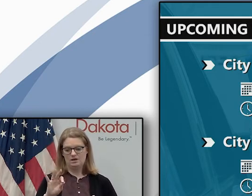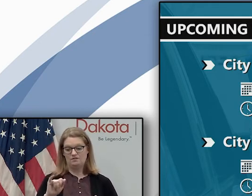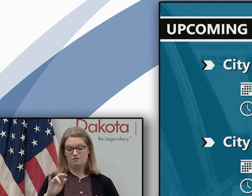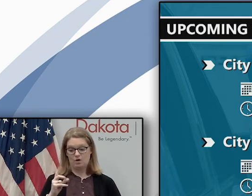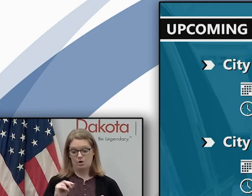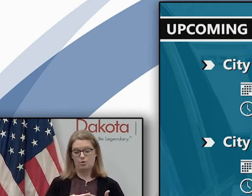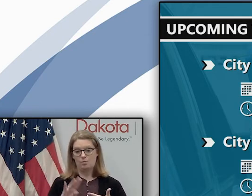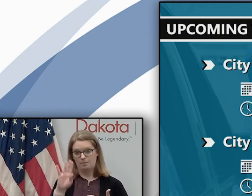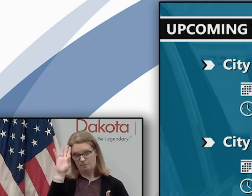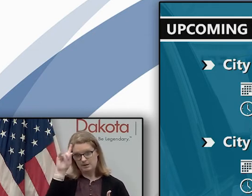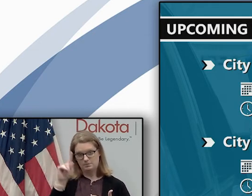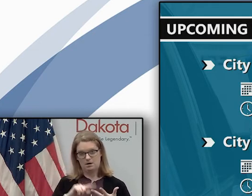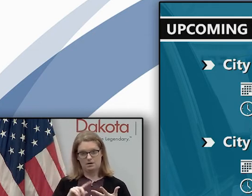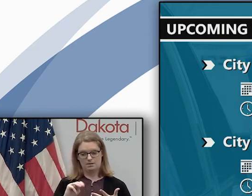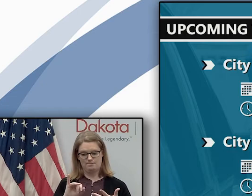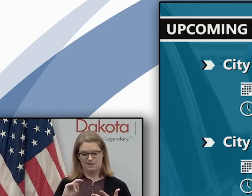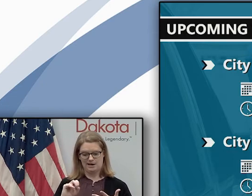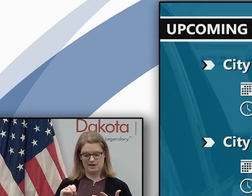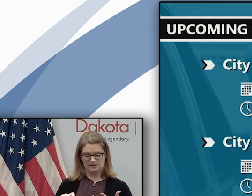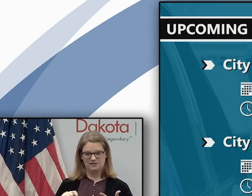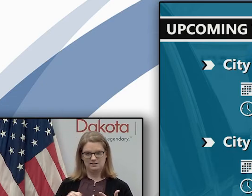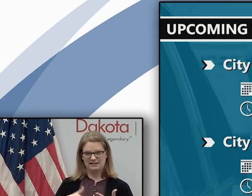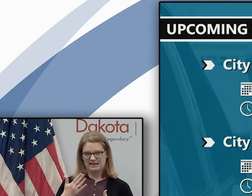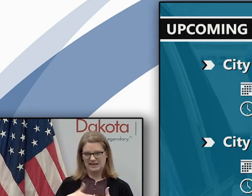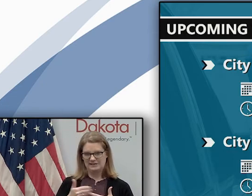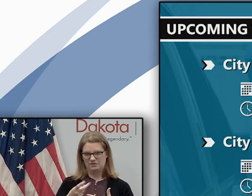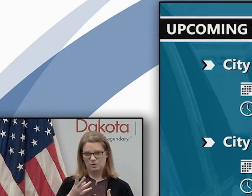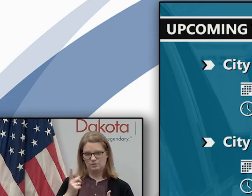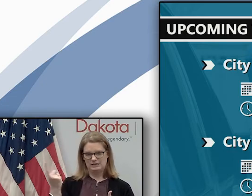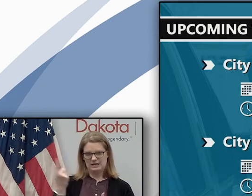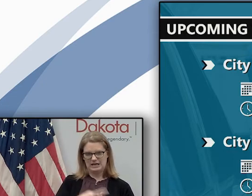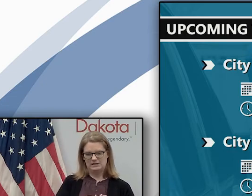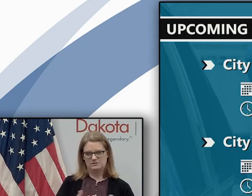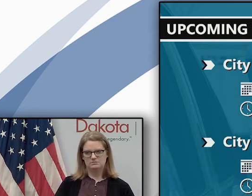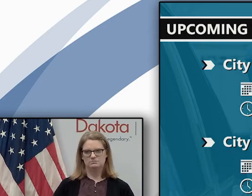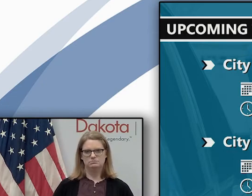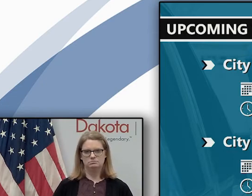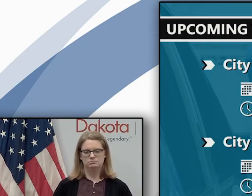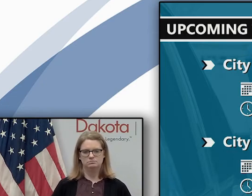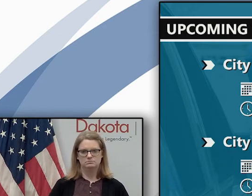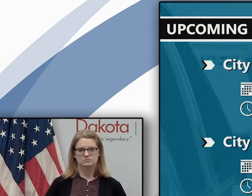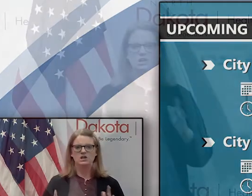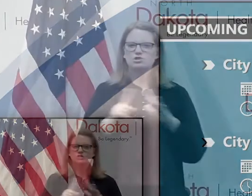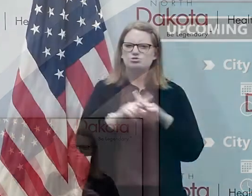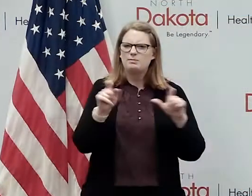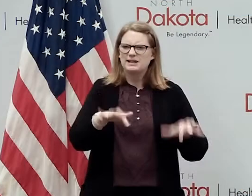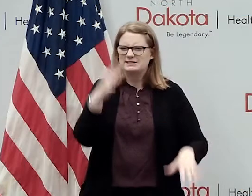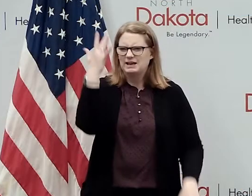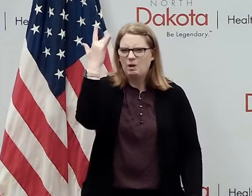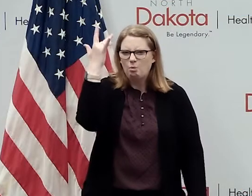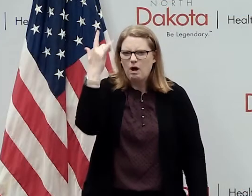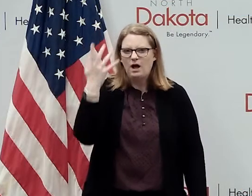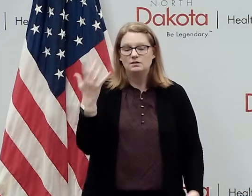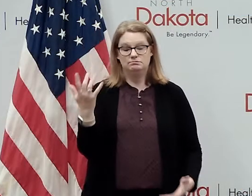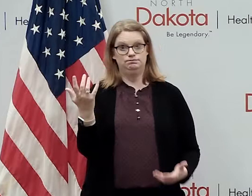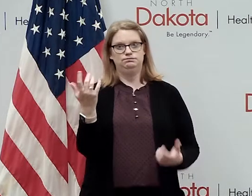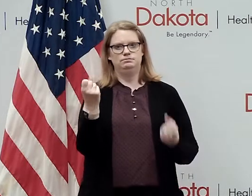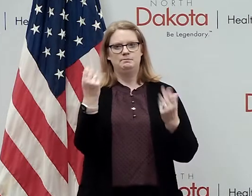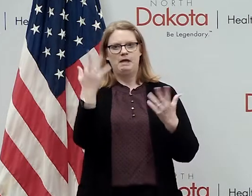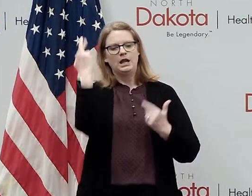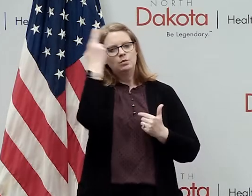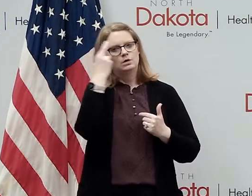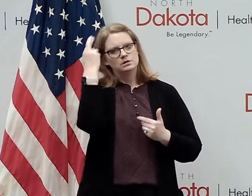Minot all happening in the next couple of days. Why would you go and get tested? You'd go and get tested for a bunch of reasons. One, if